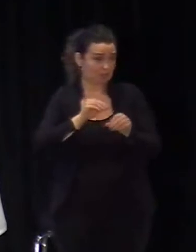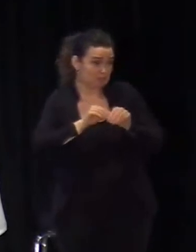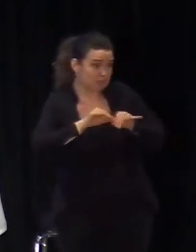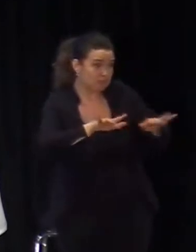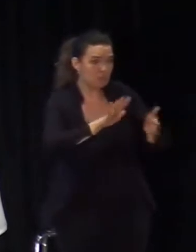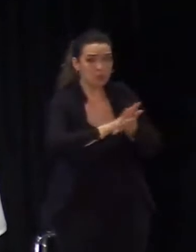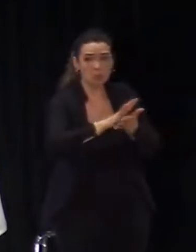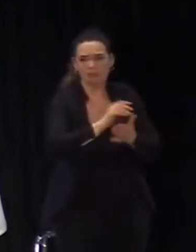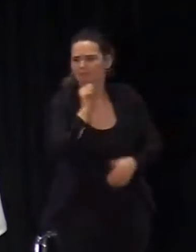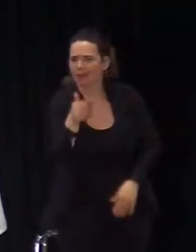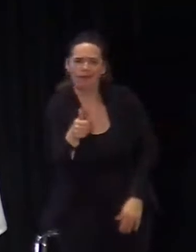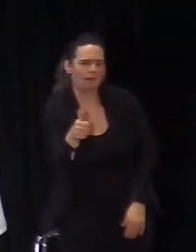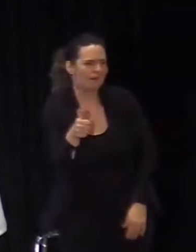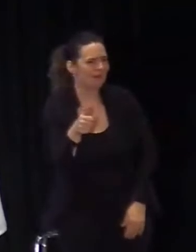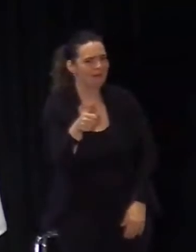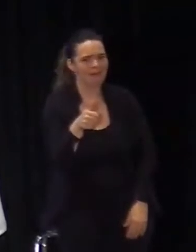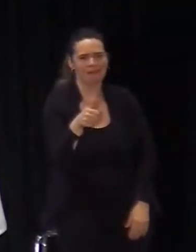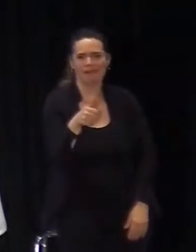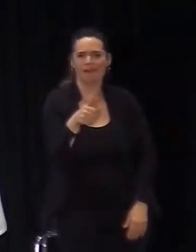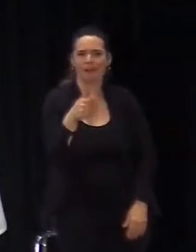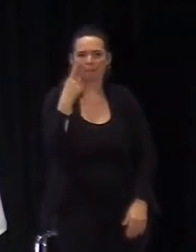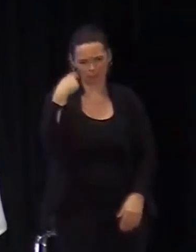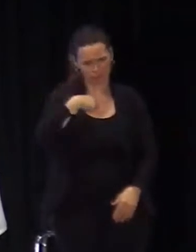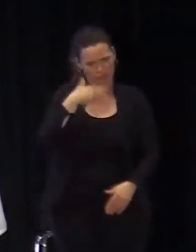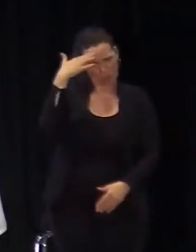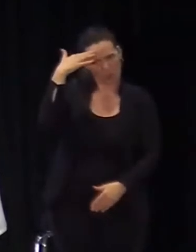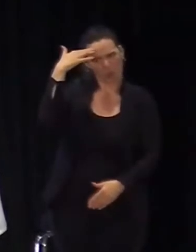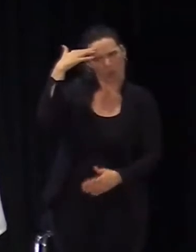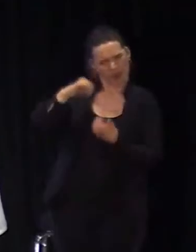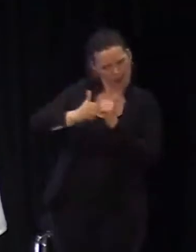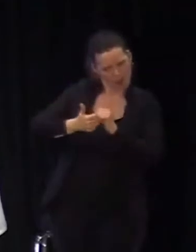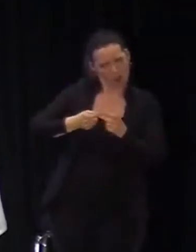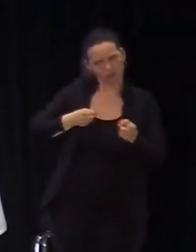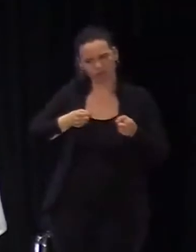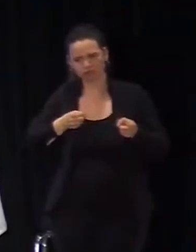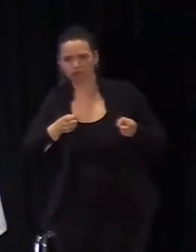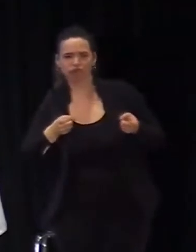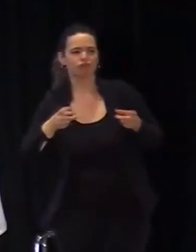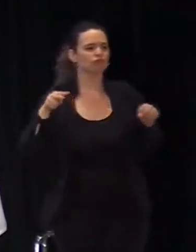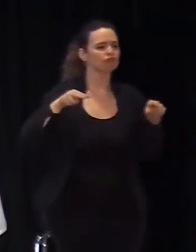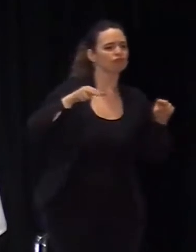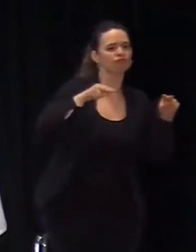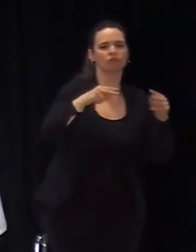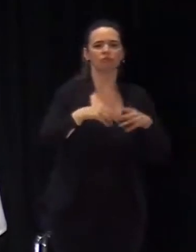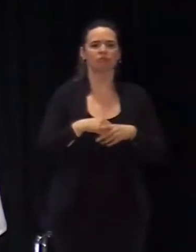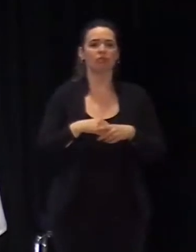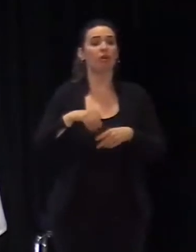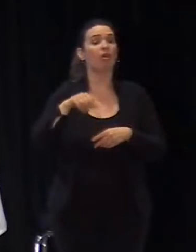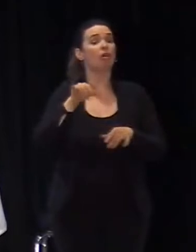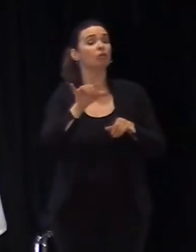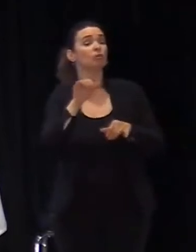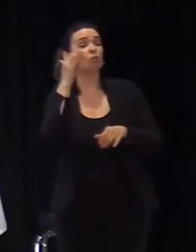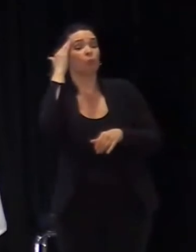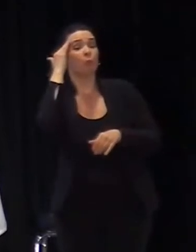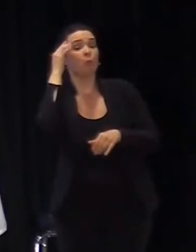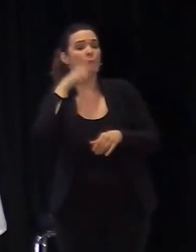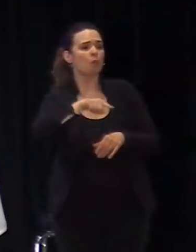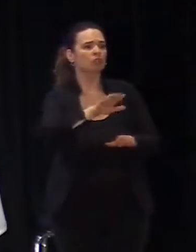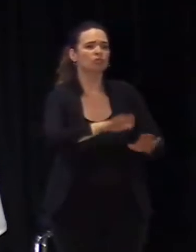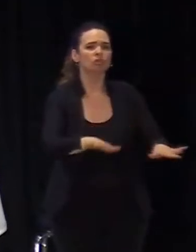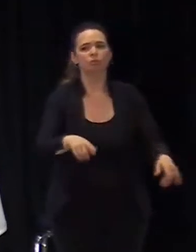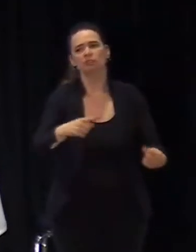well, we know our kids are hurting, right? We know that they're having challenges. It's been a tough year for all of them. It's been a tough year